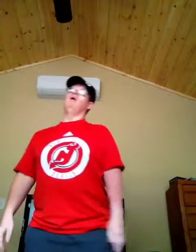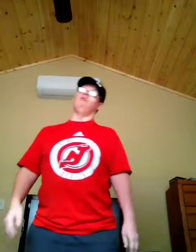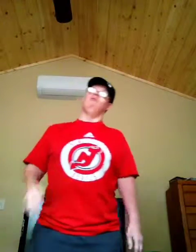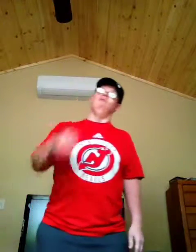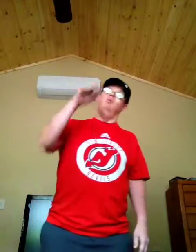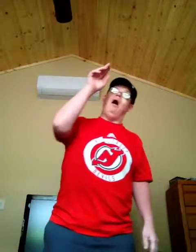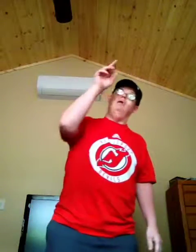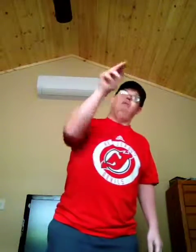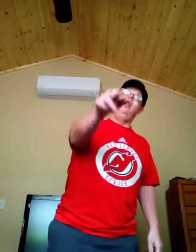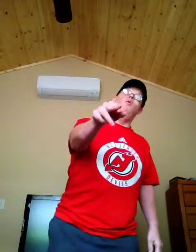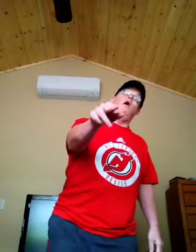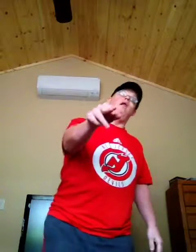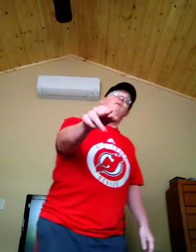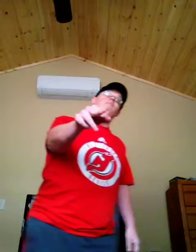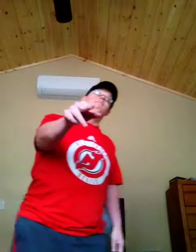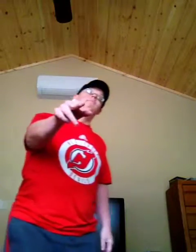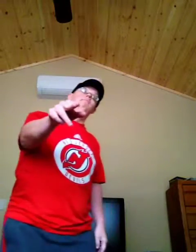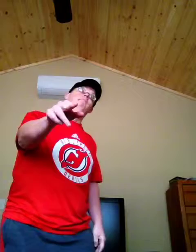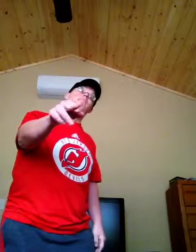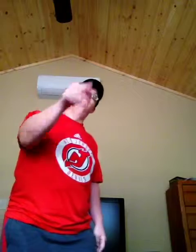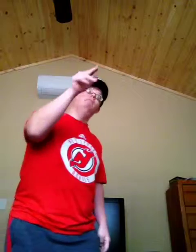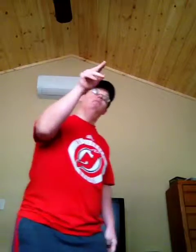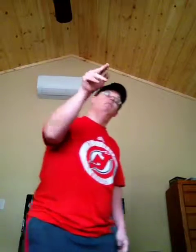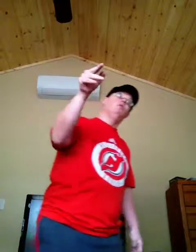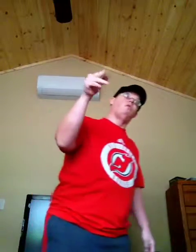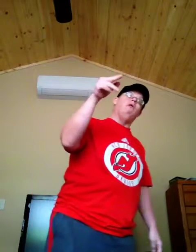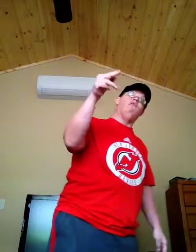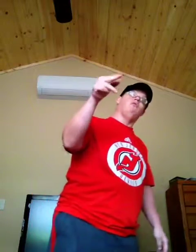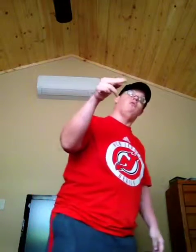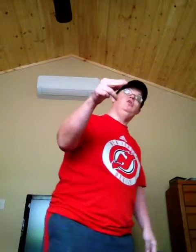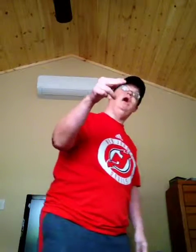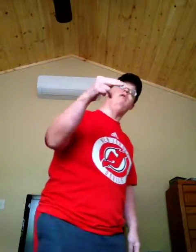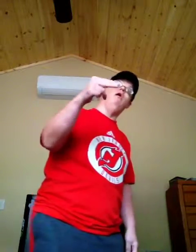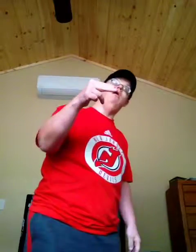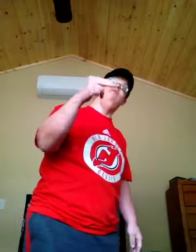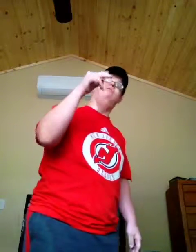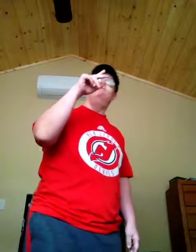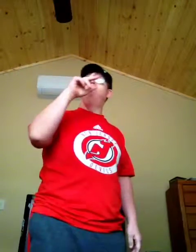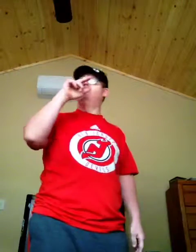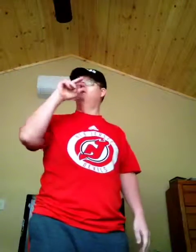Because what I really wanted was my first shot